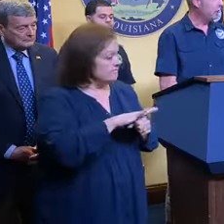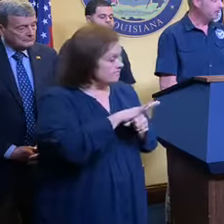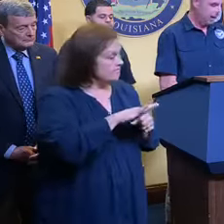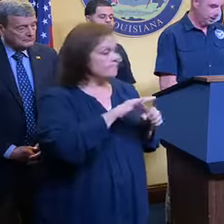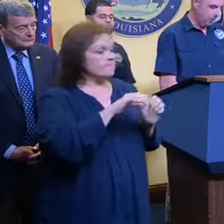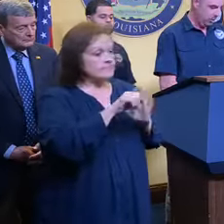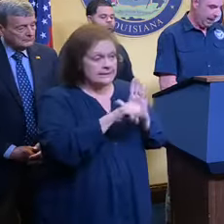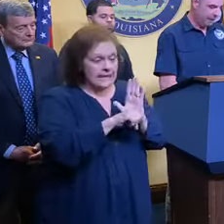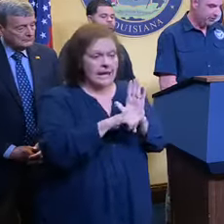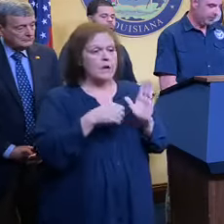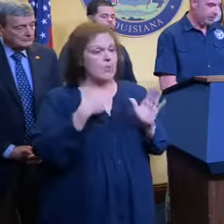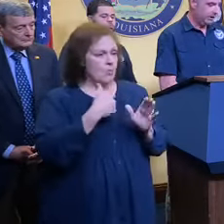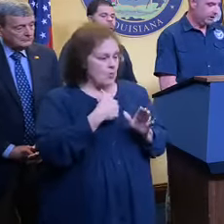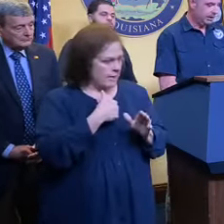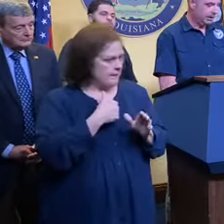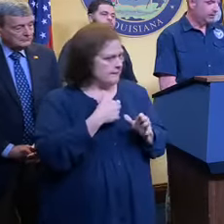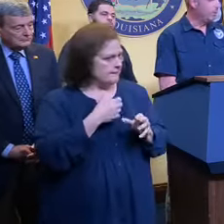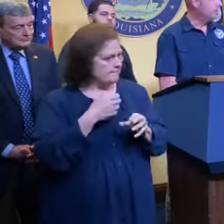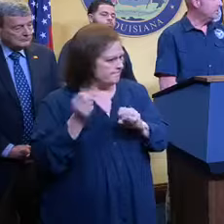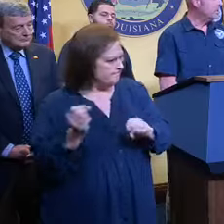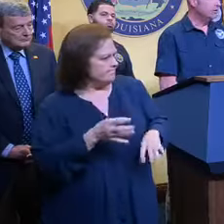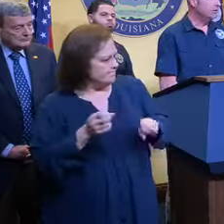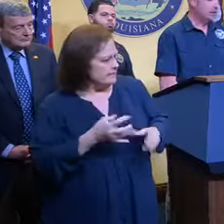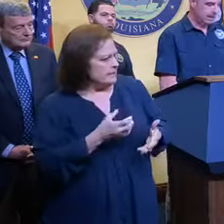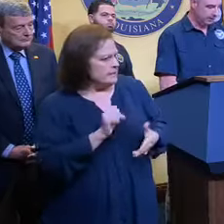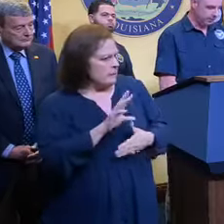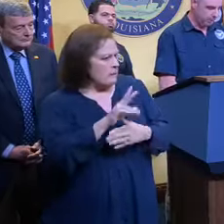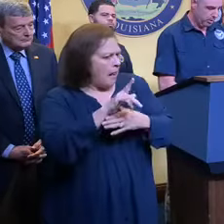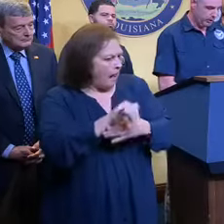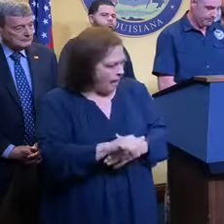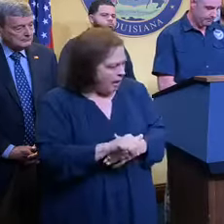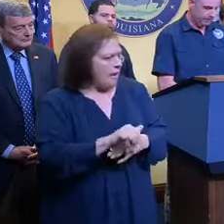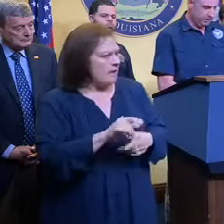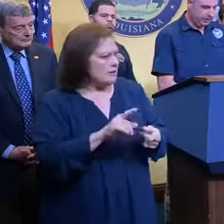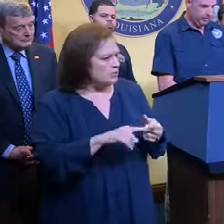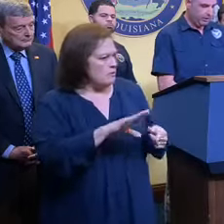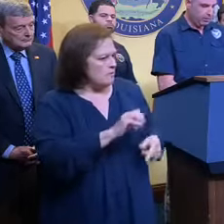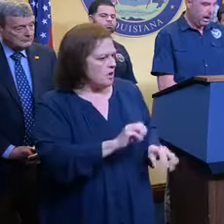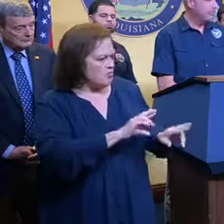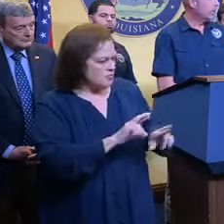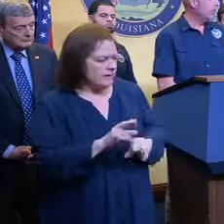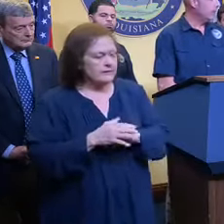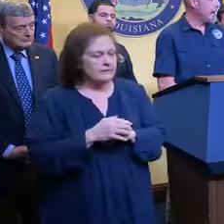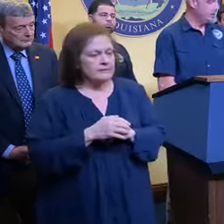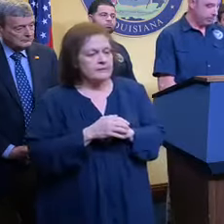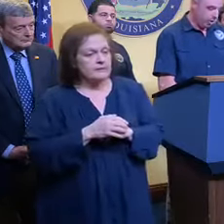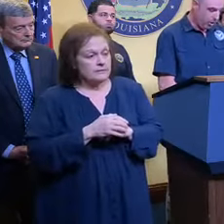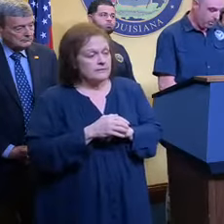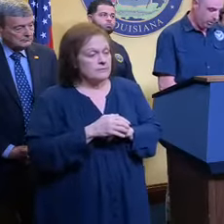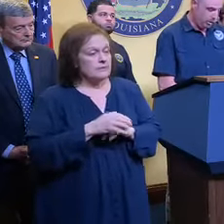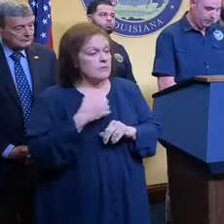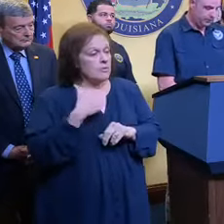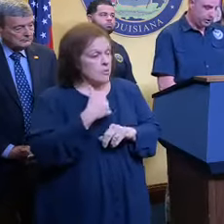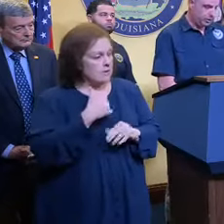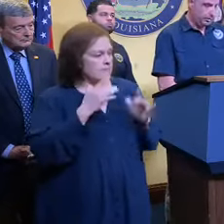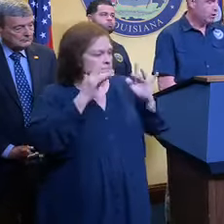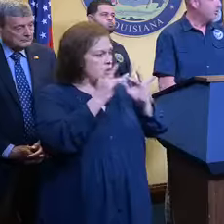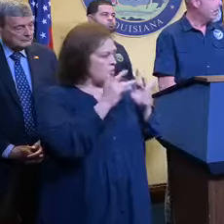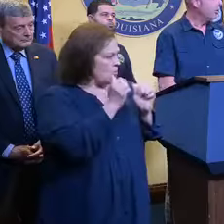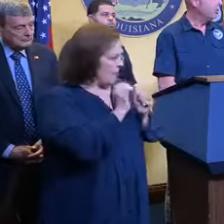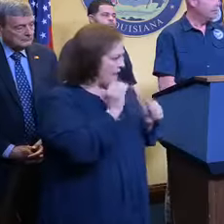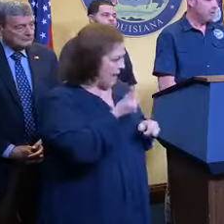access stockpile equipment as necessary as we continue to see cases locally. Citywide, we're communicating with our own employees